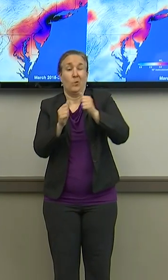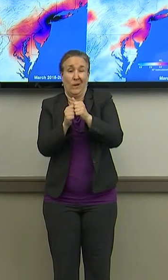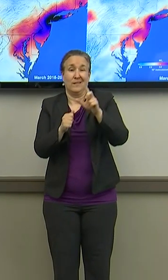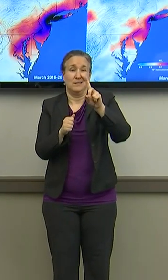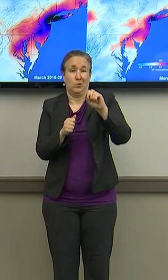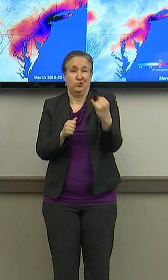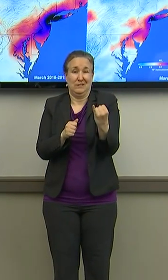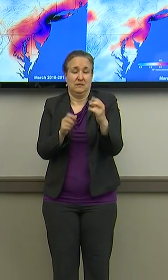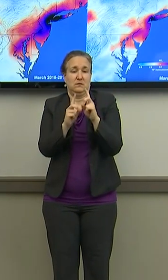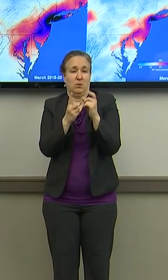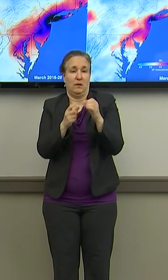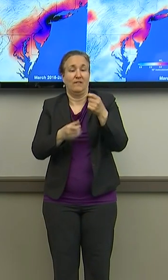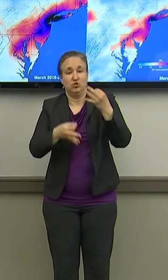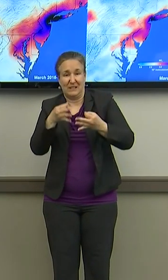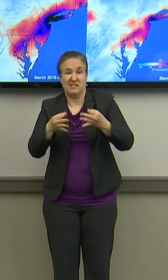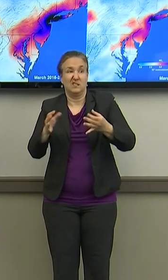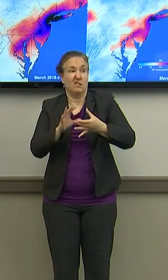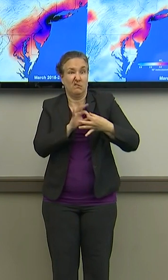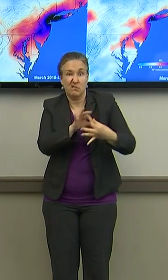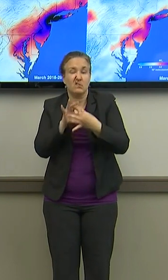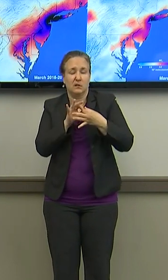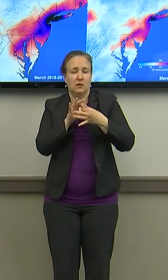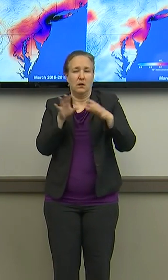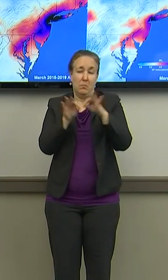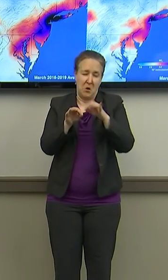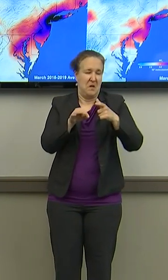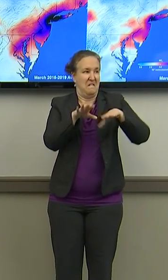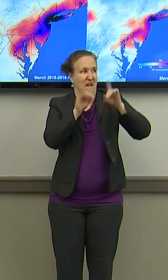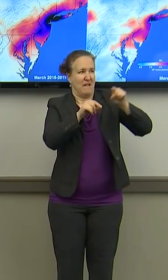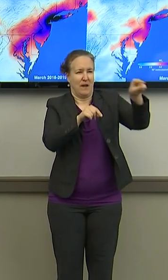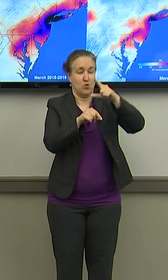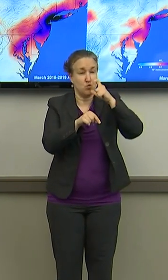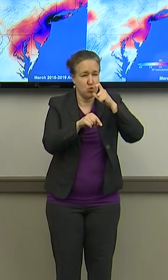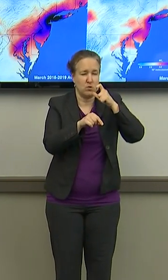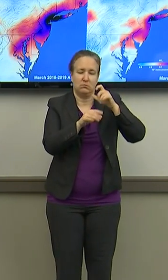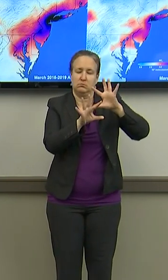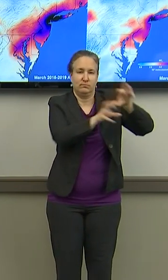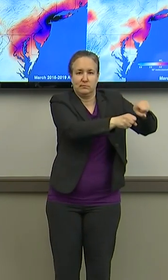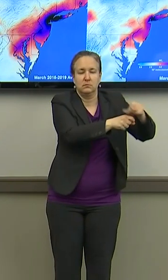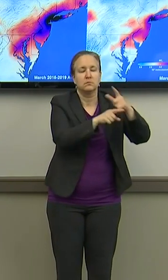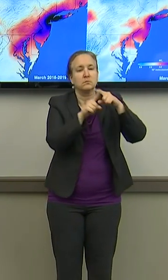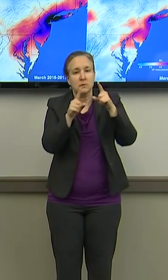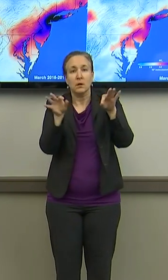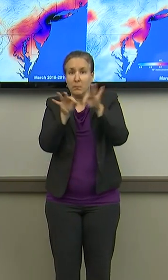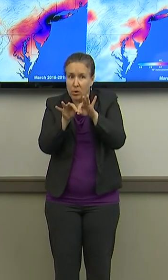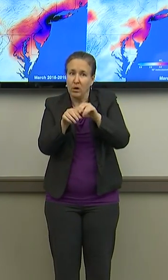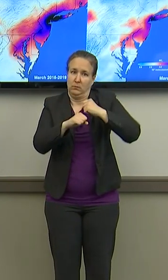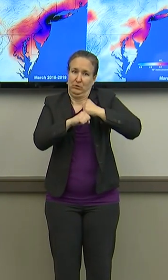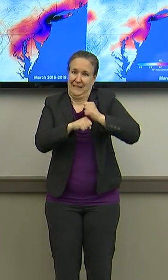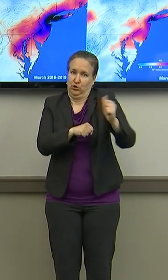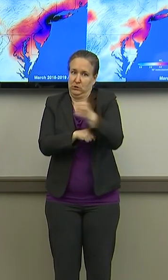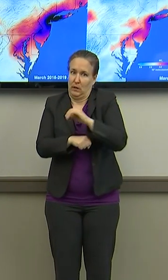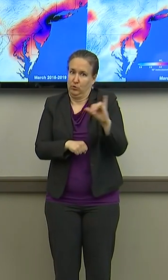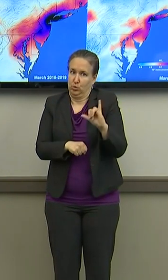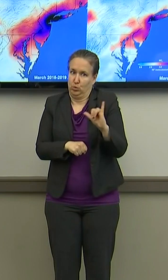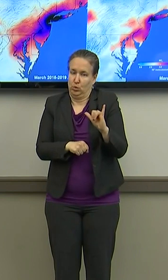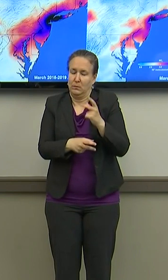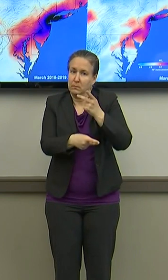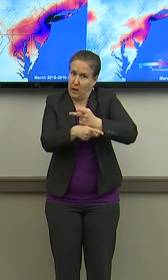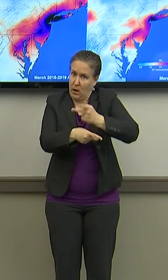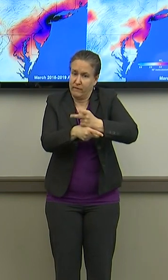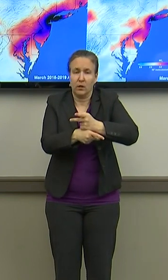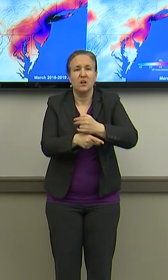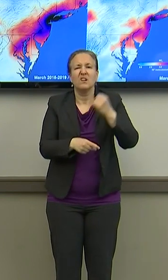of Justice to take down these con artists. However, please use your own vigilance to protect yourself as well. If